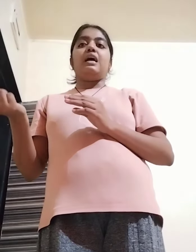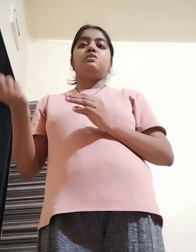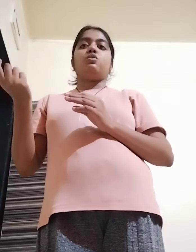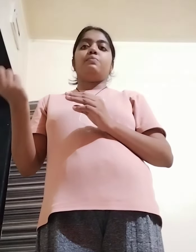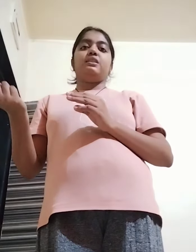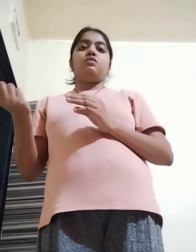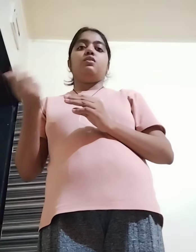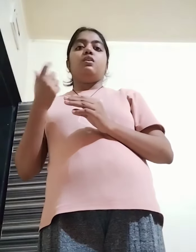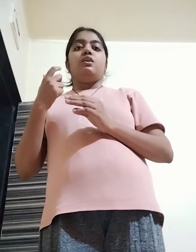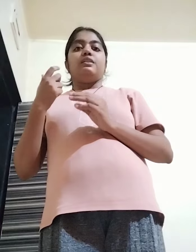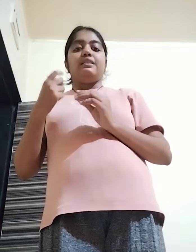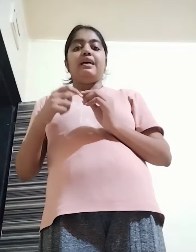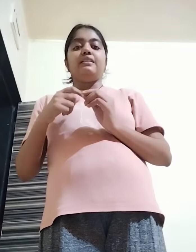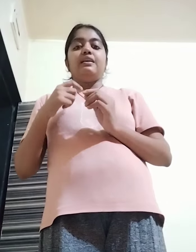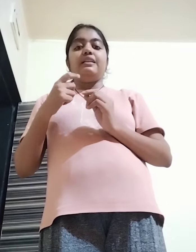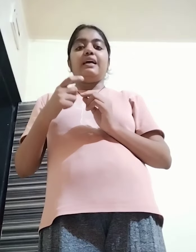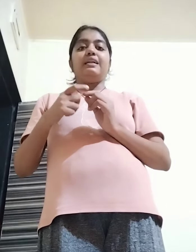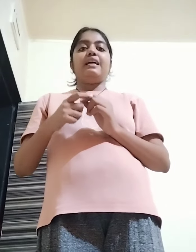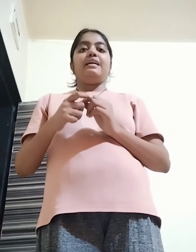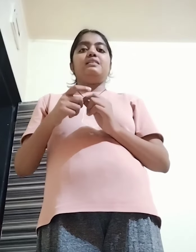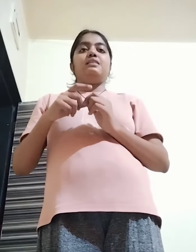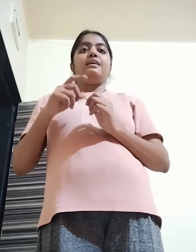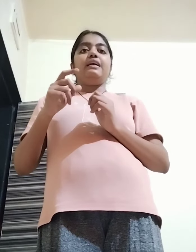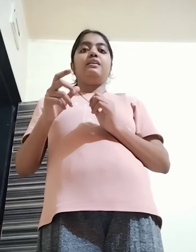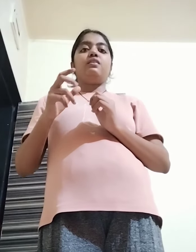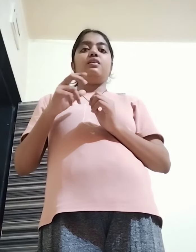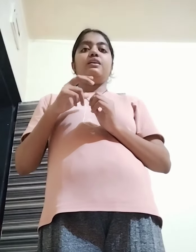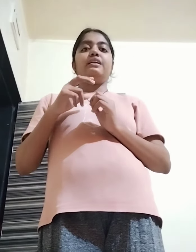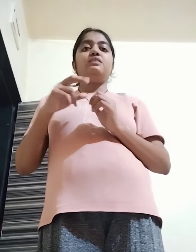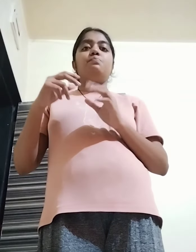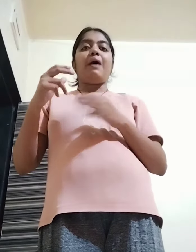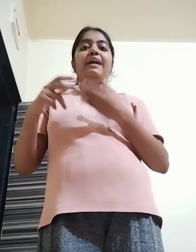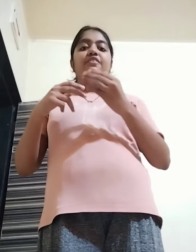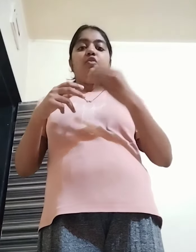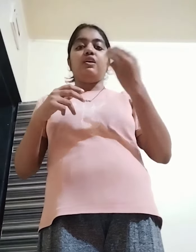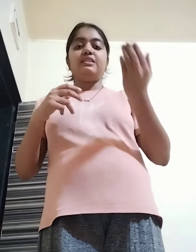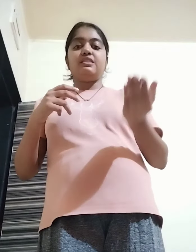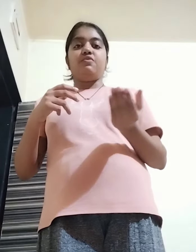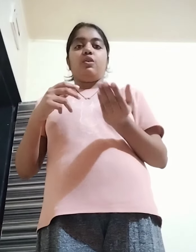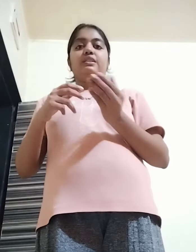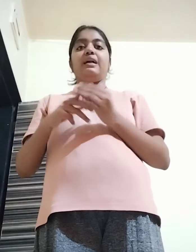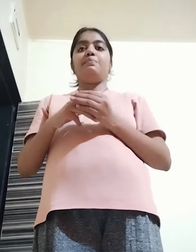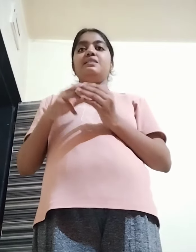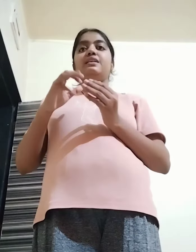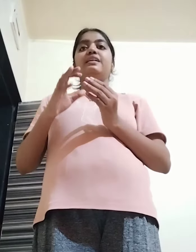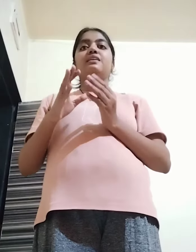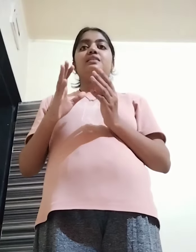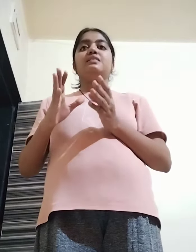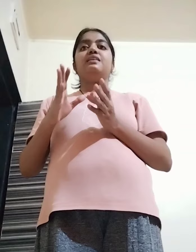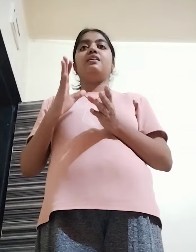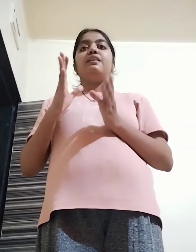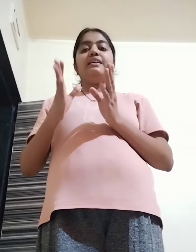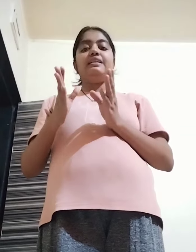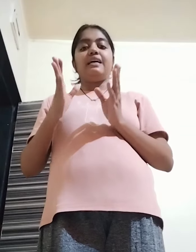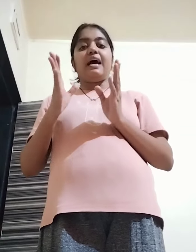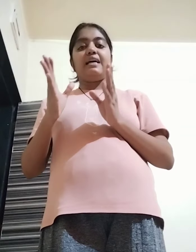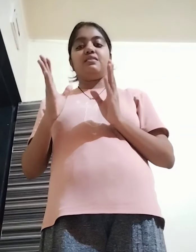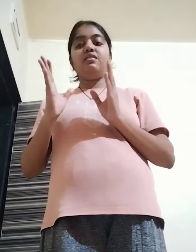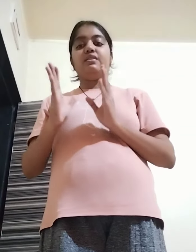or method, then in that case it is by default is default. That means it considered it as a